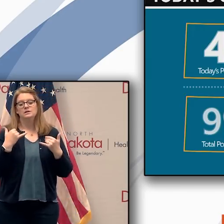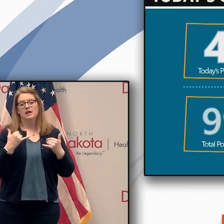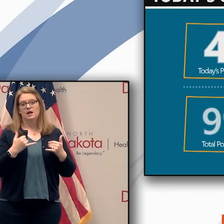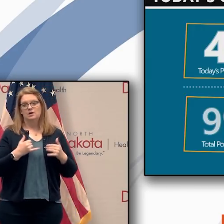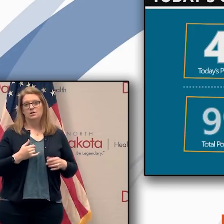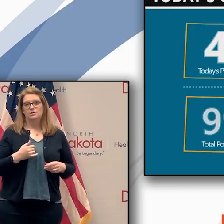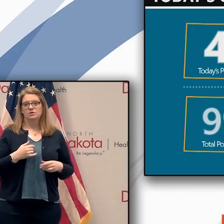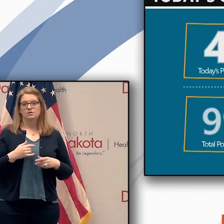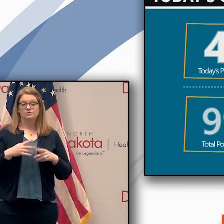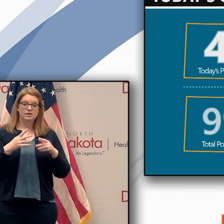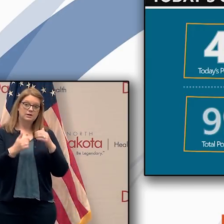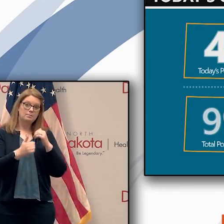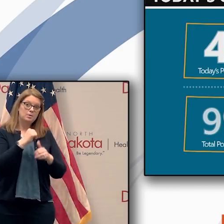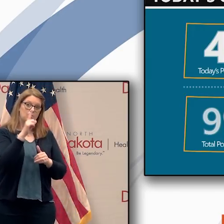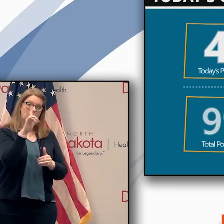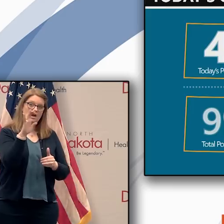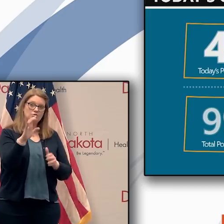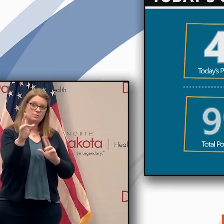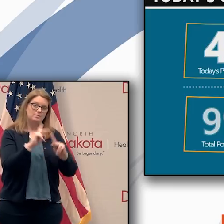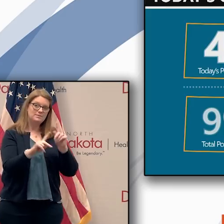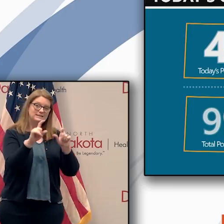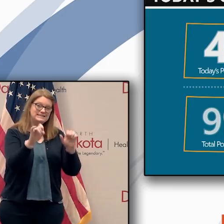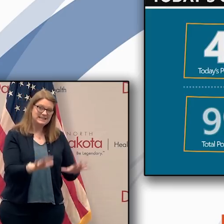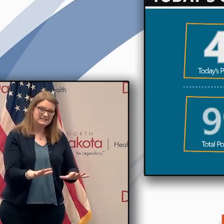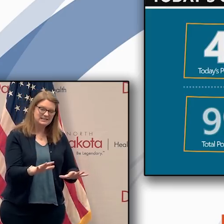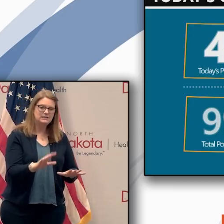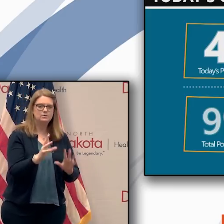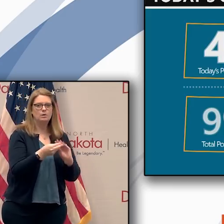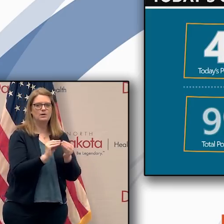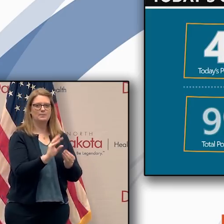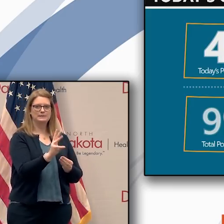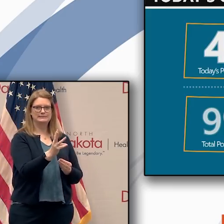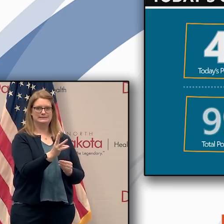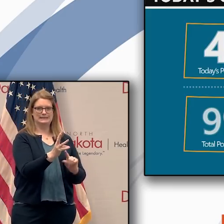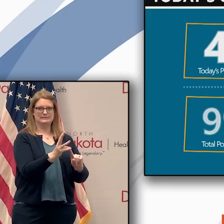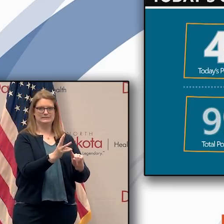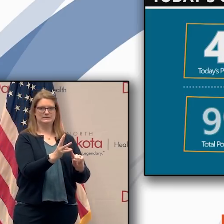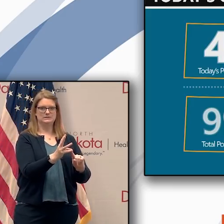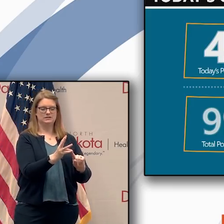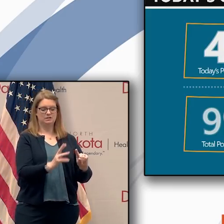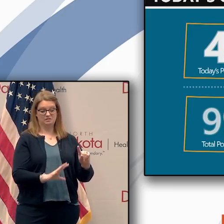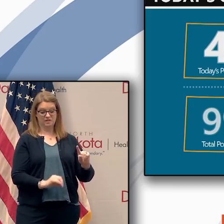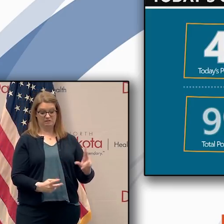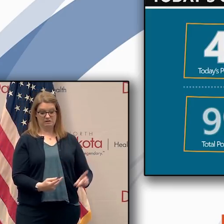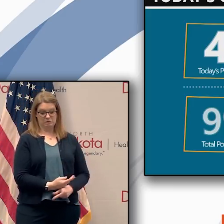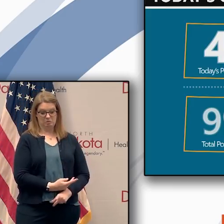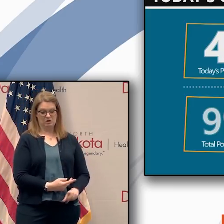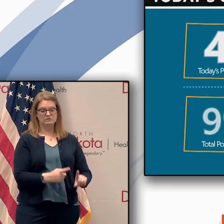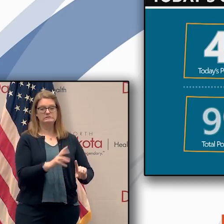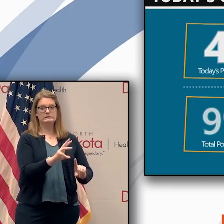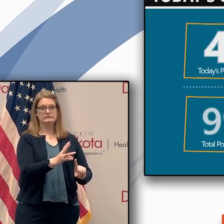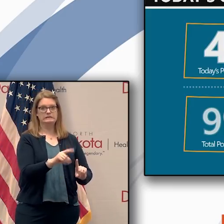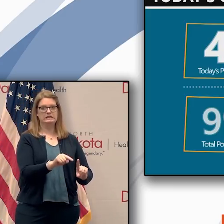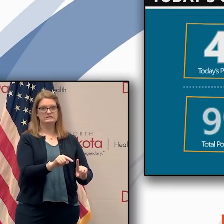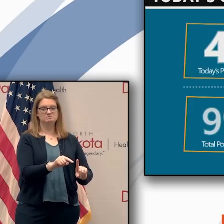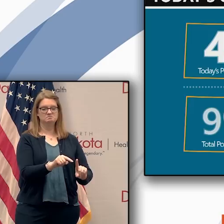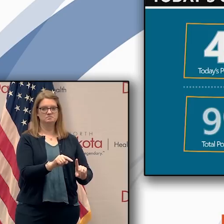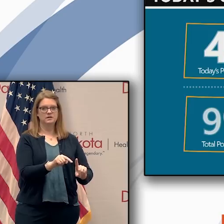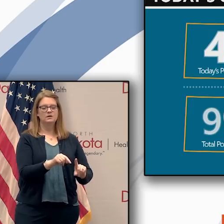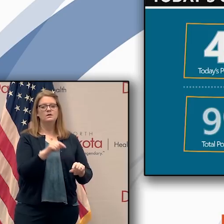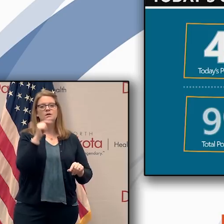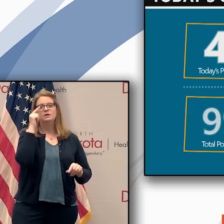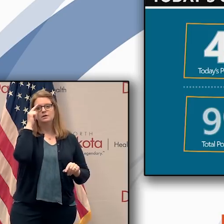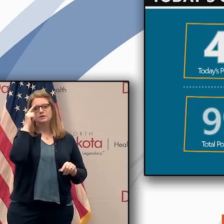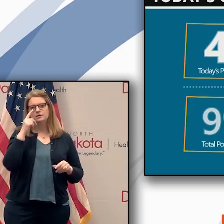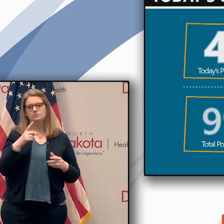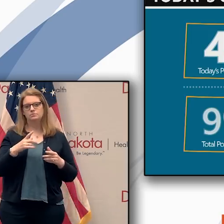number 6th in the nation per capita testing. And again, we hope to continue to keep climbing in those ranks. It's